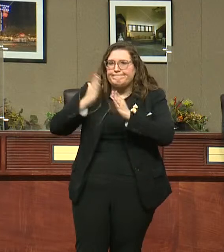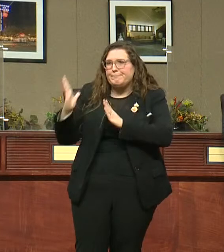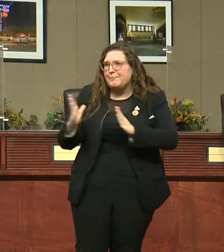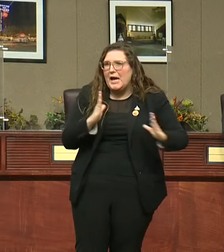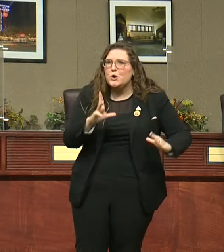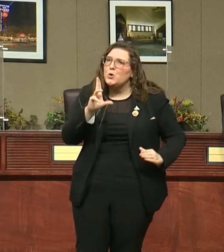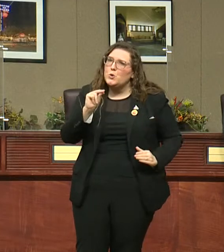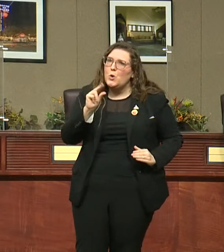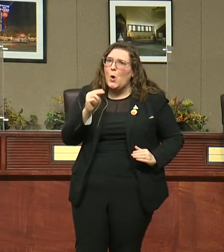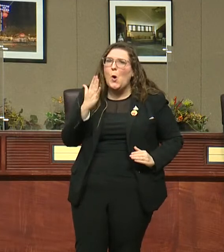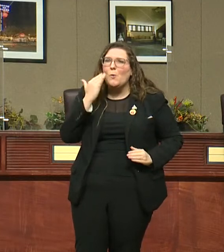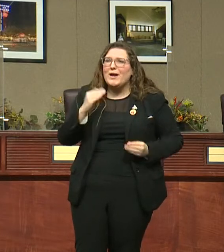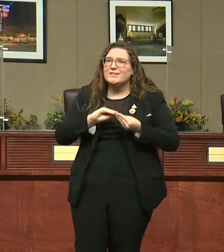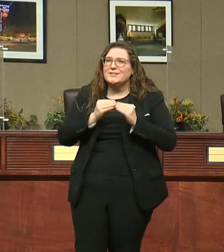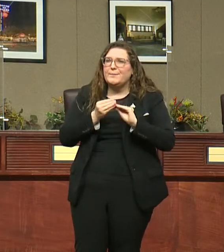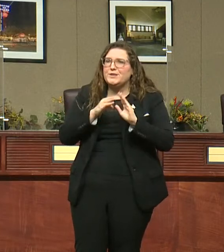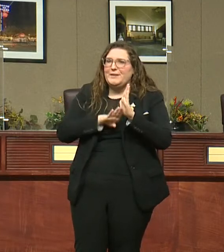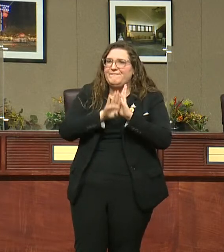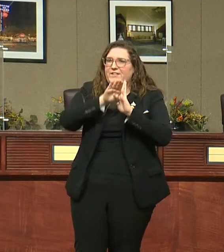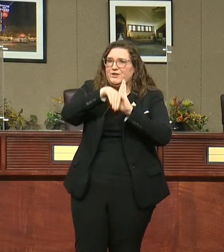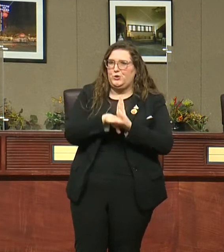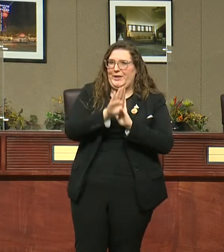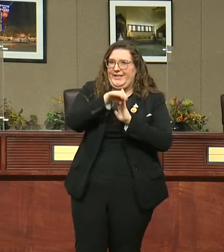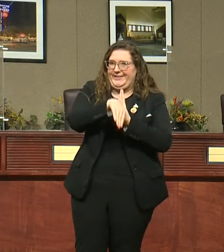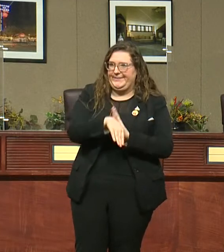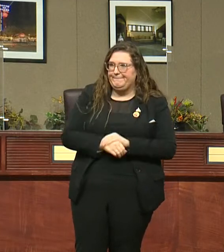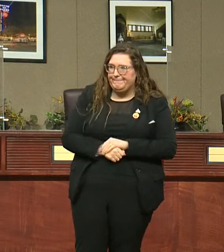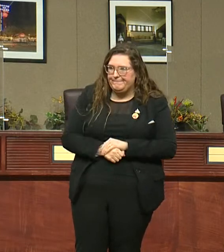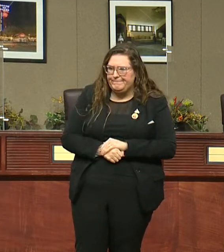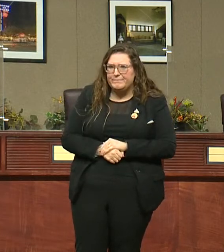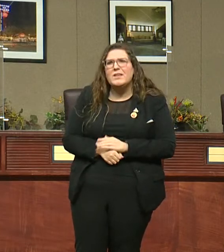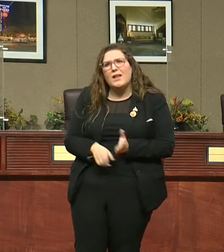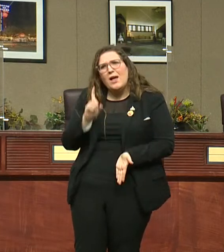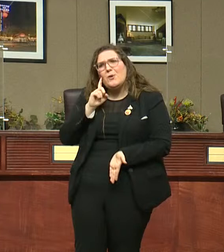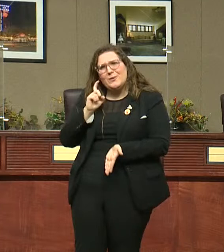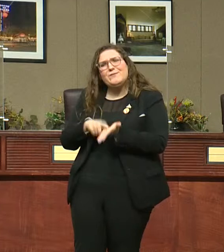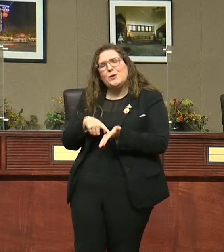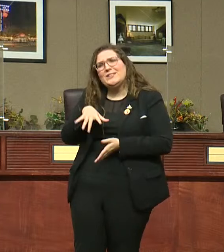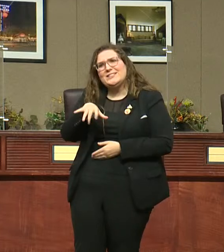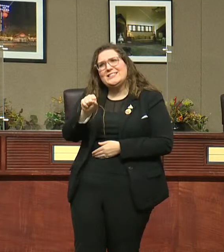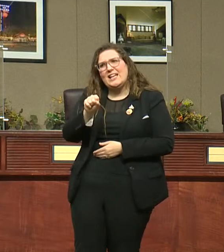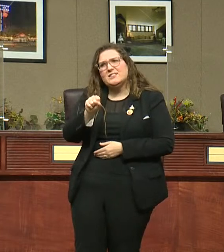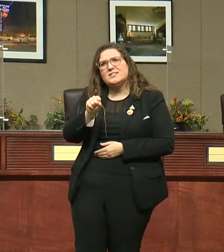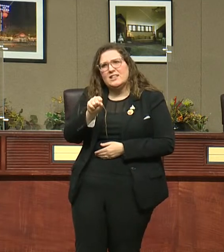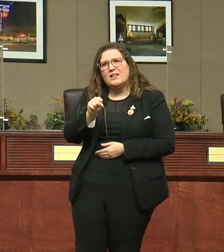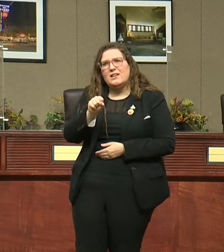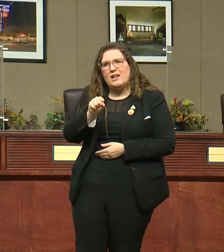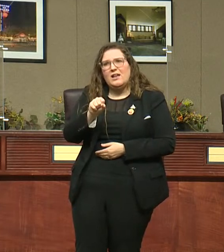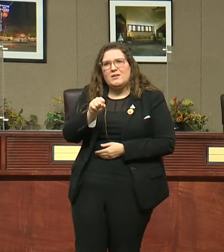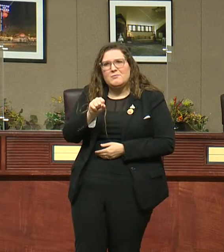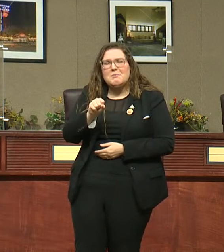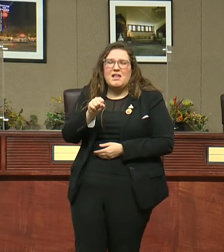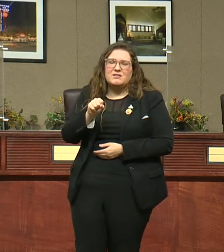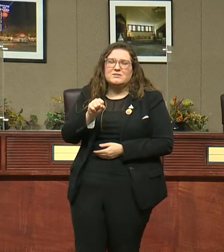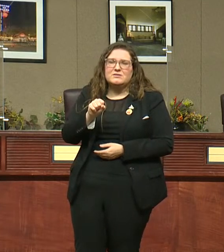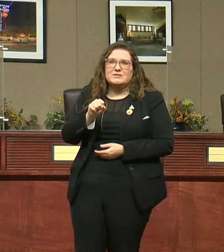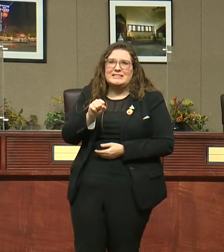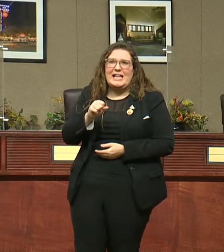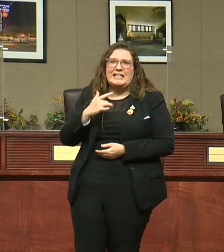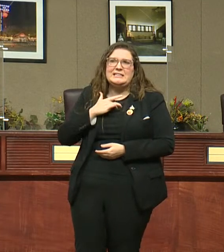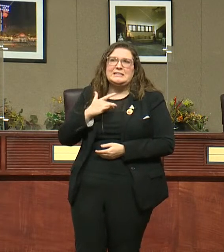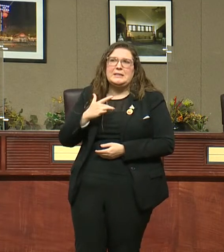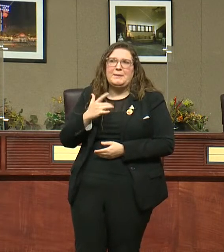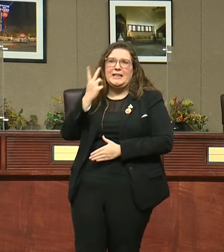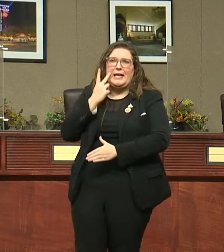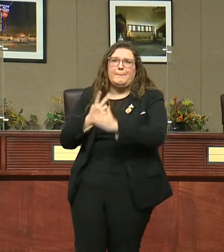And we have seen that before, and that always precedes a decline, a stable decline. So I